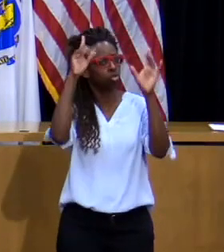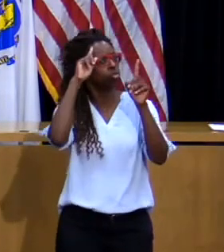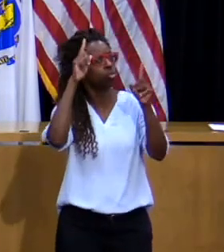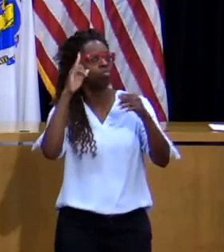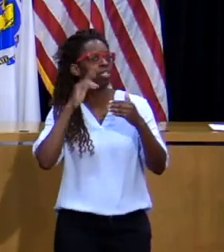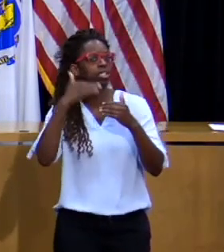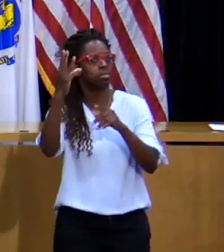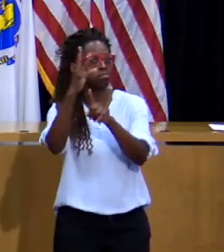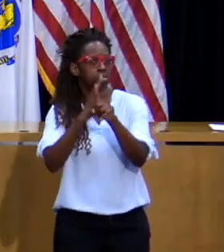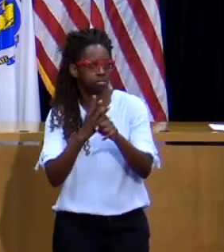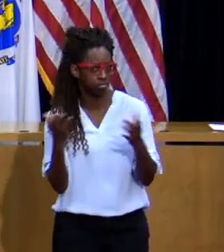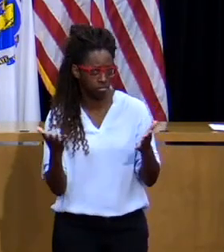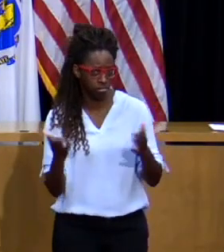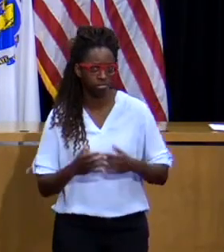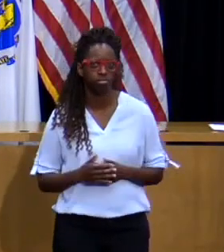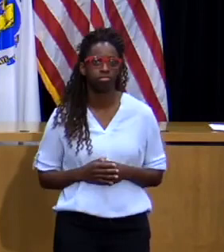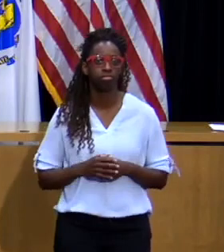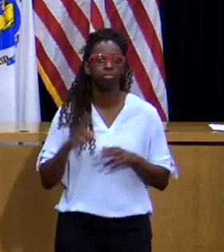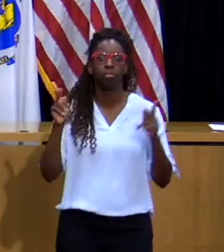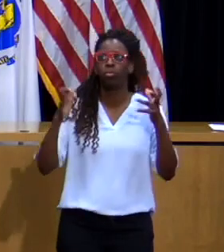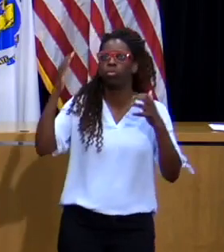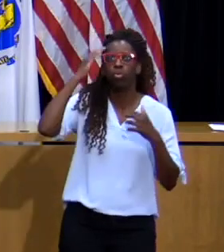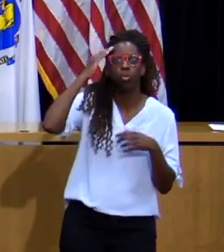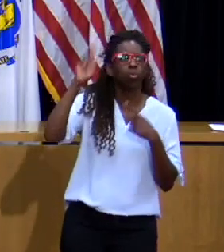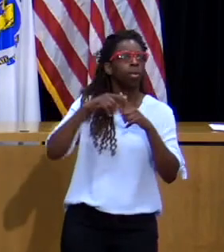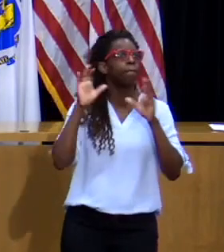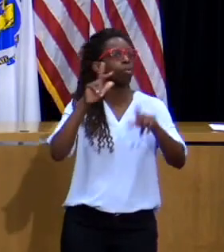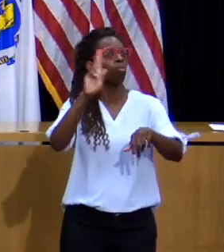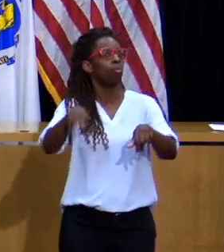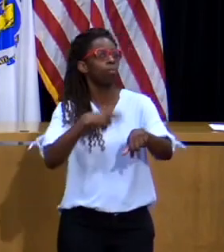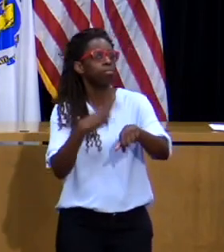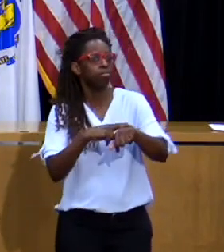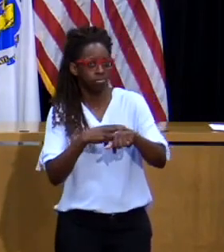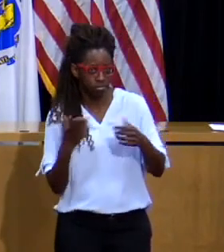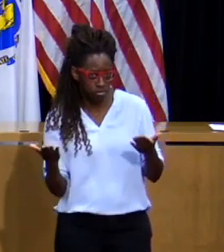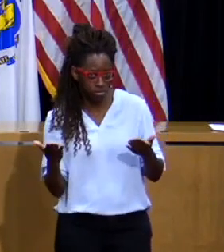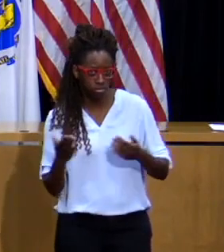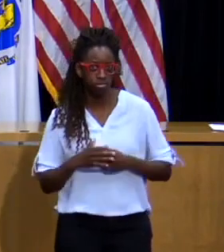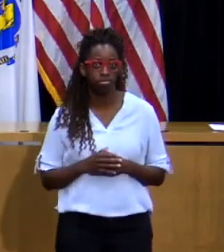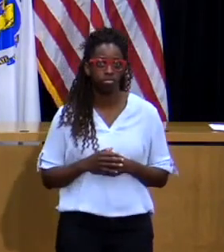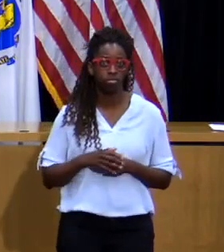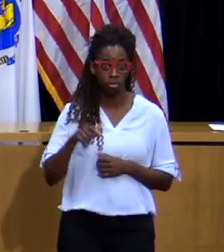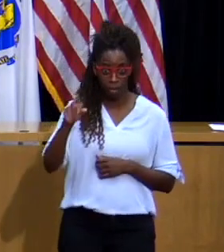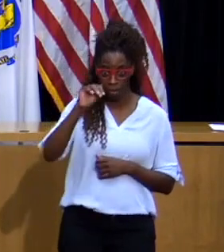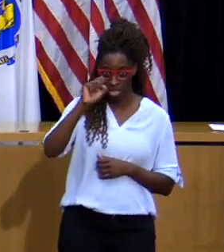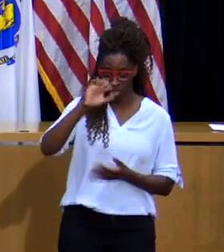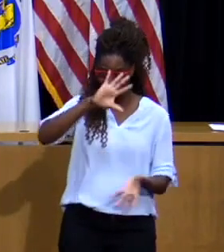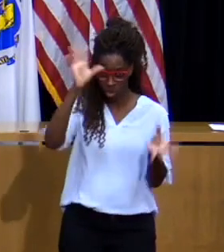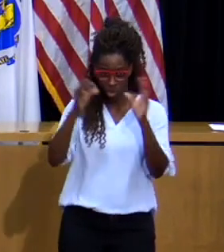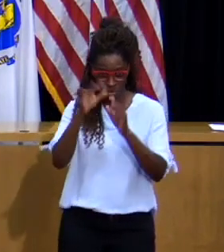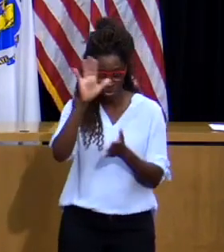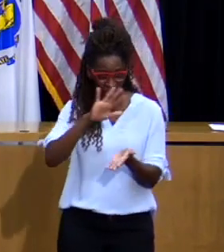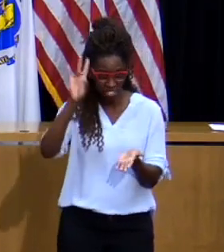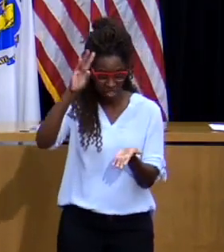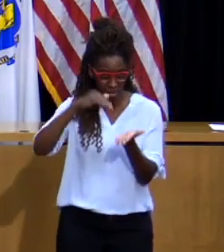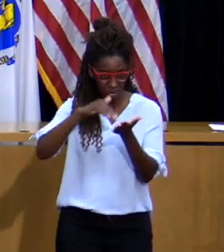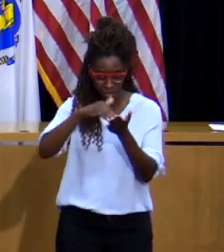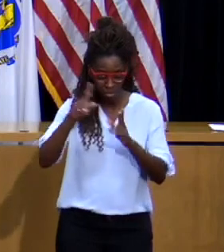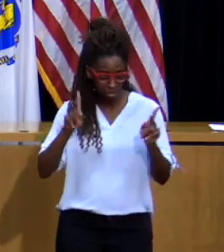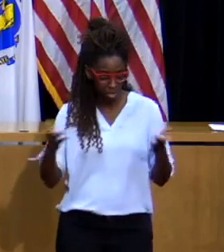know, when can they just start getting back to normal? So Massachusetts has almost 7 million people. How much of